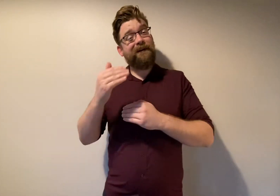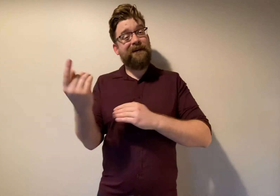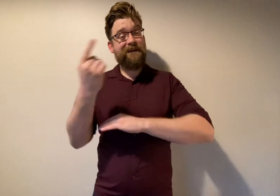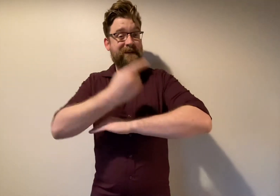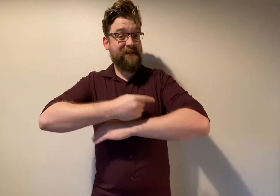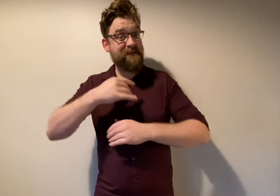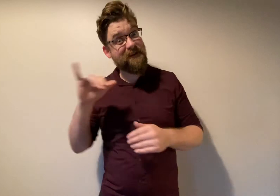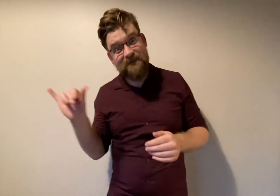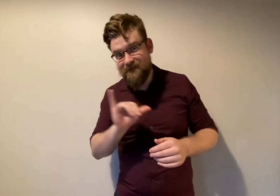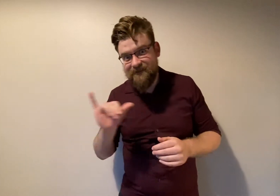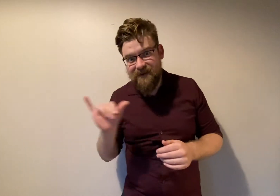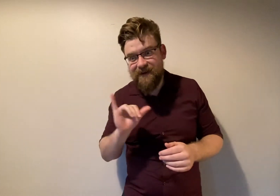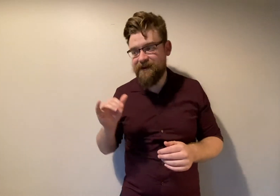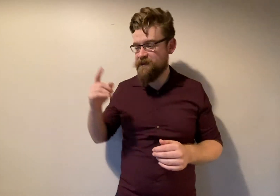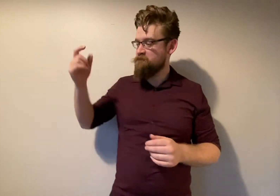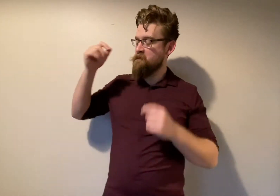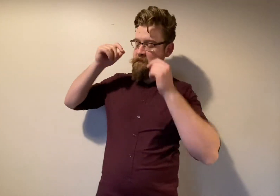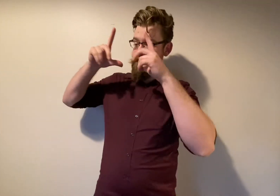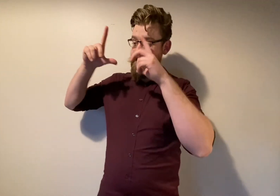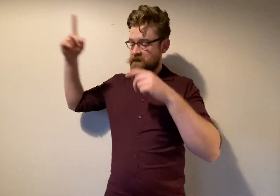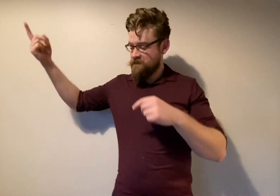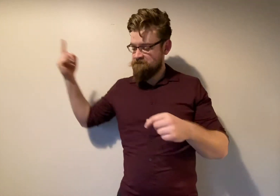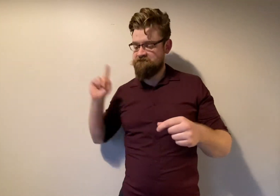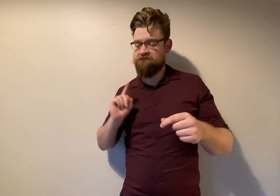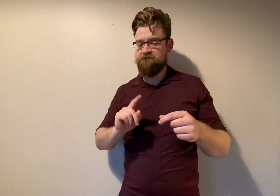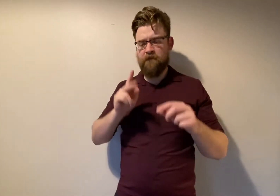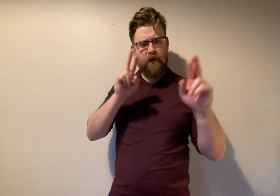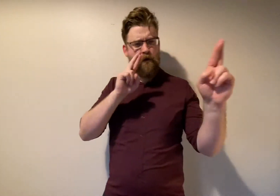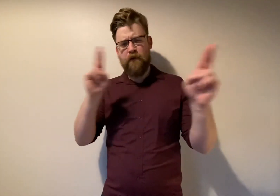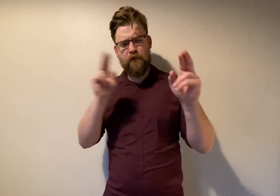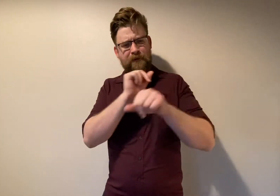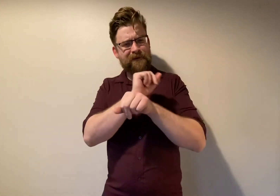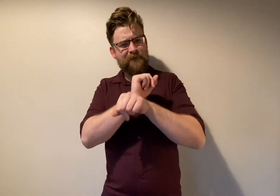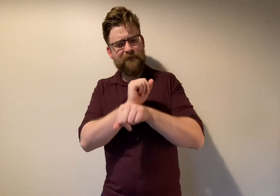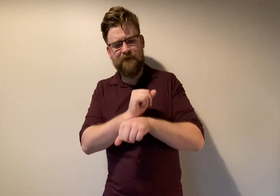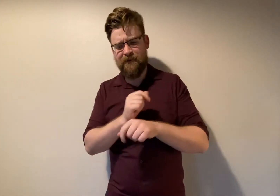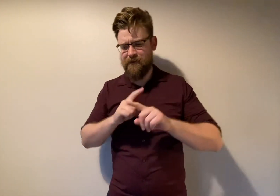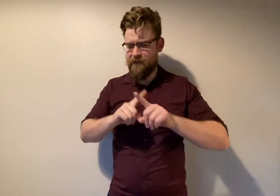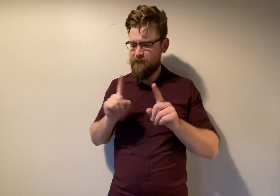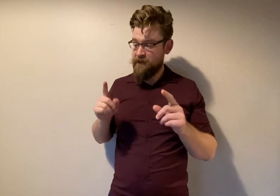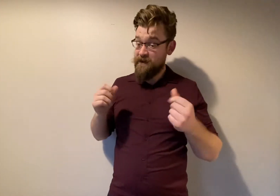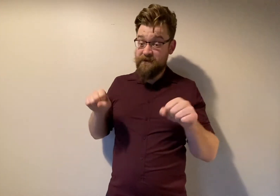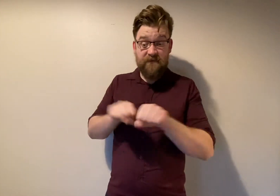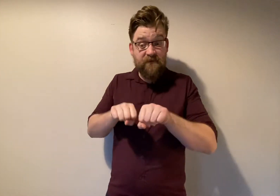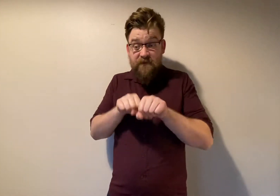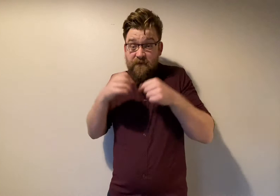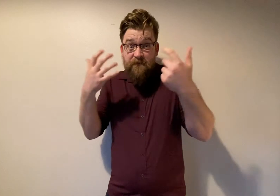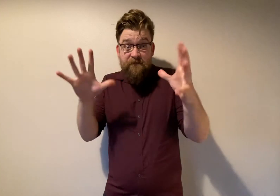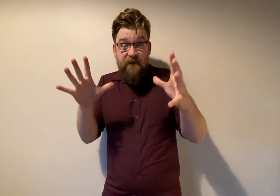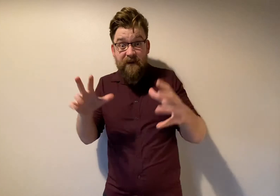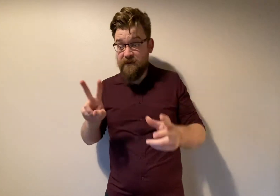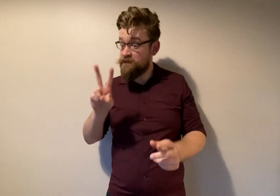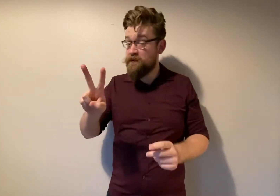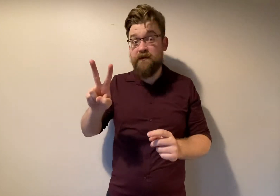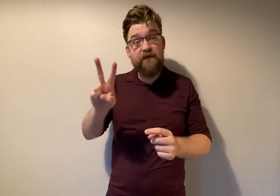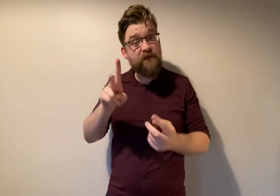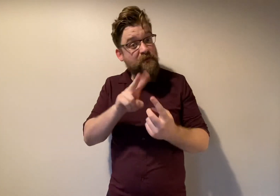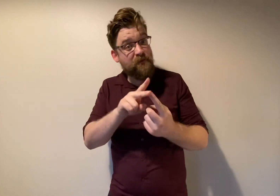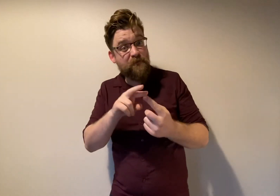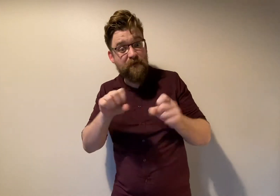more. He cut out the work again, and then overnight found it done in the morning, as before. And so it went on